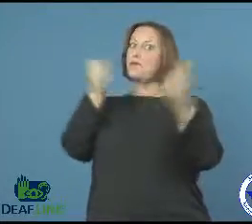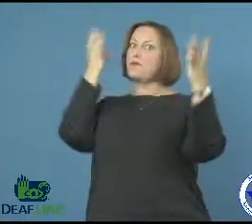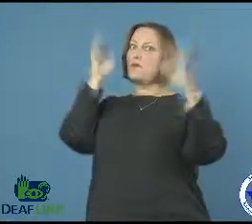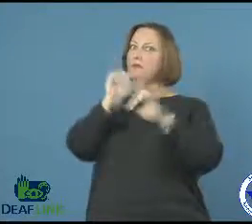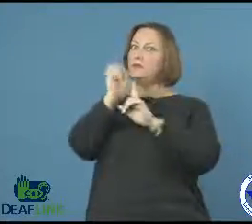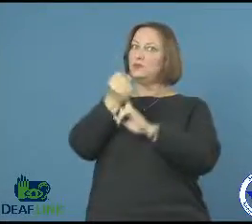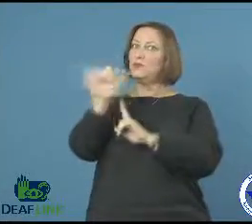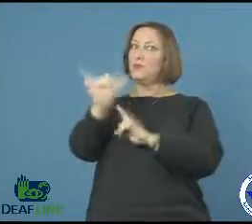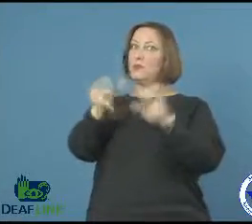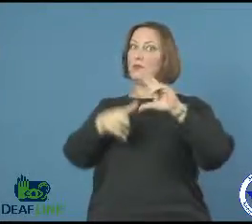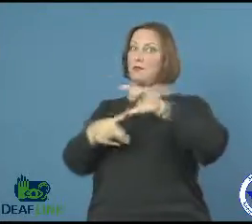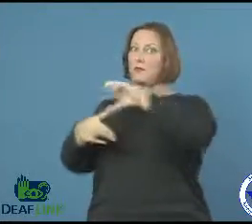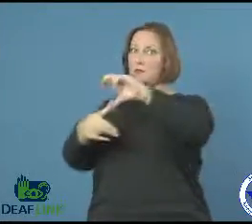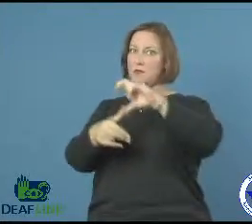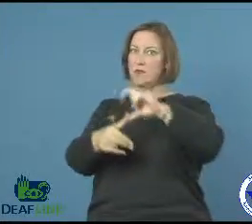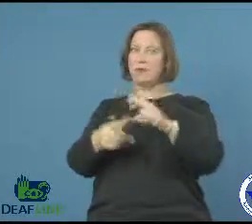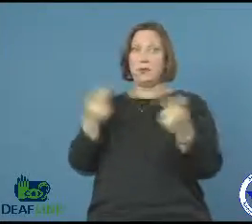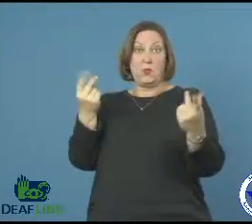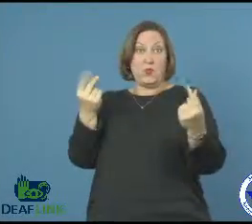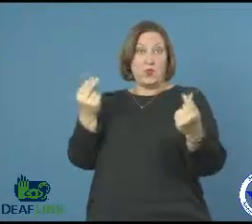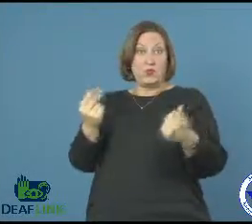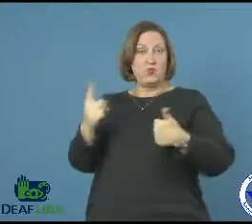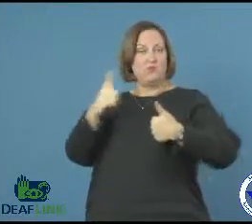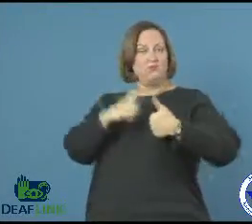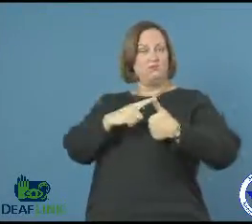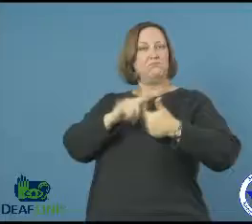by becoming well-informed,